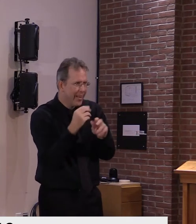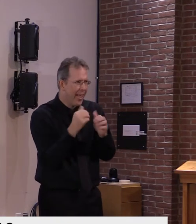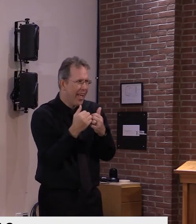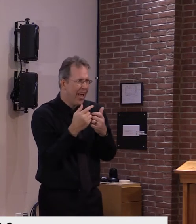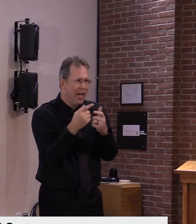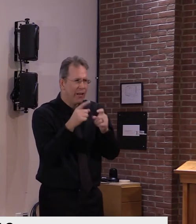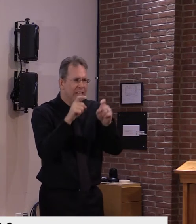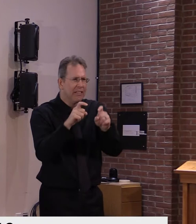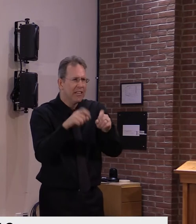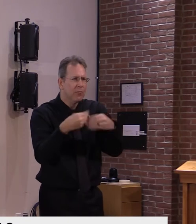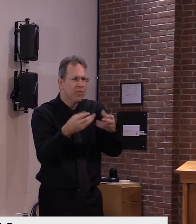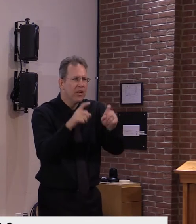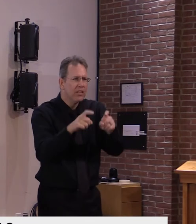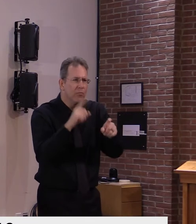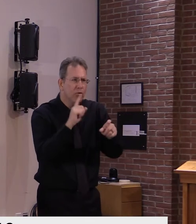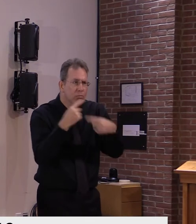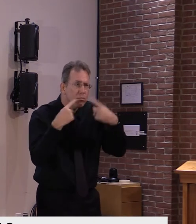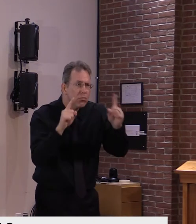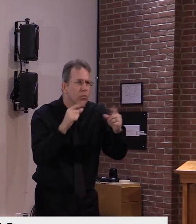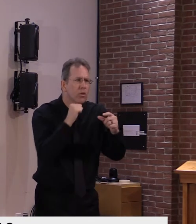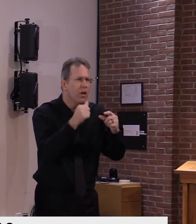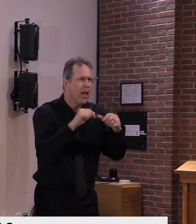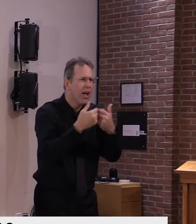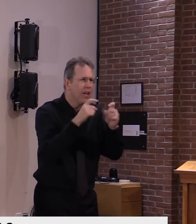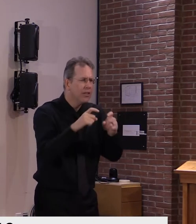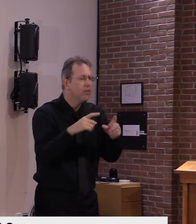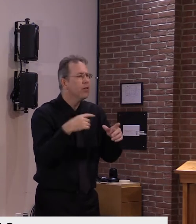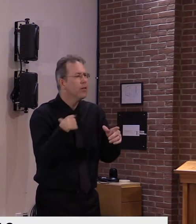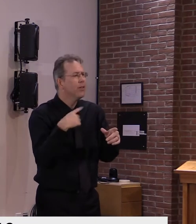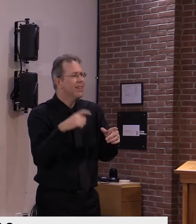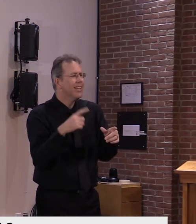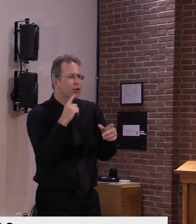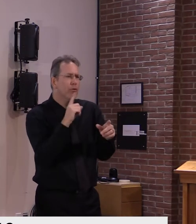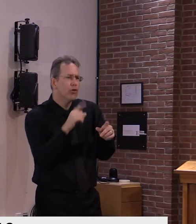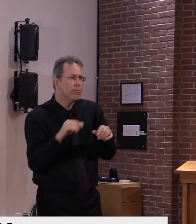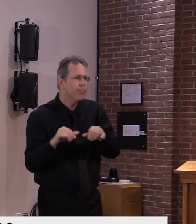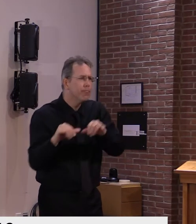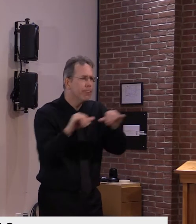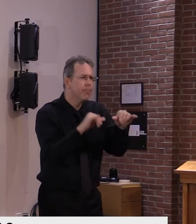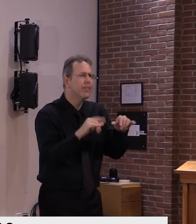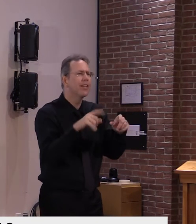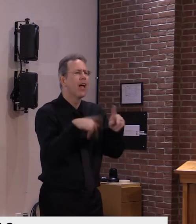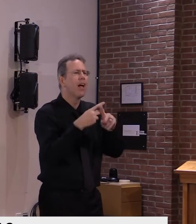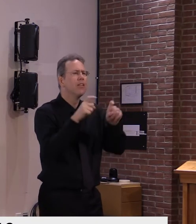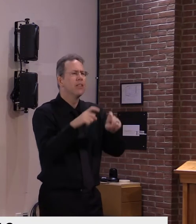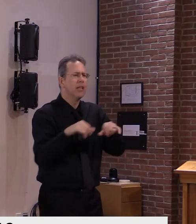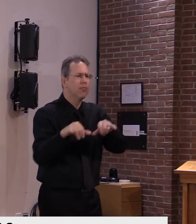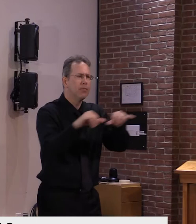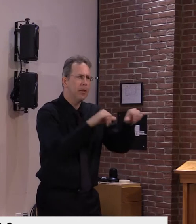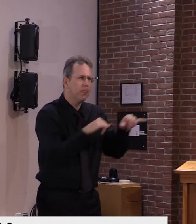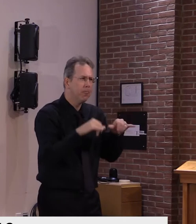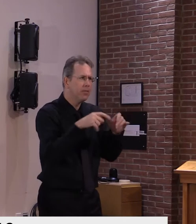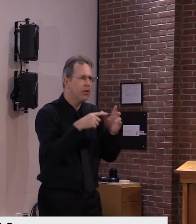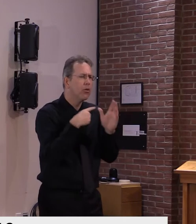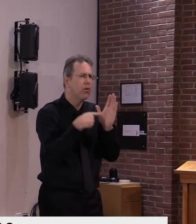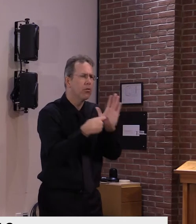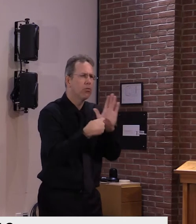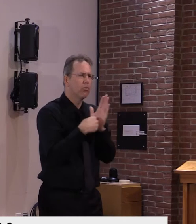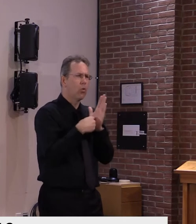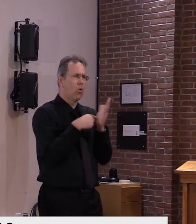need to have some commonly used assessment tool across the state that allows us to begin to prioritize the